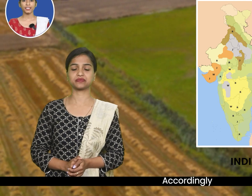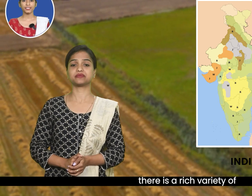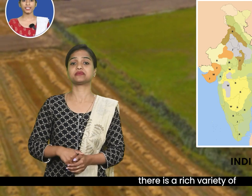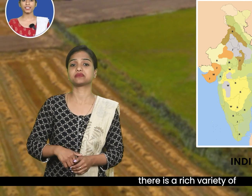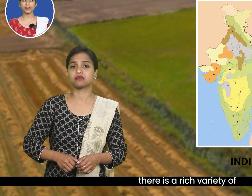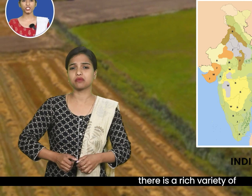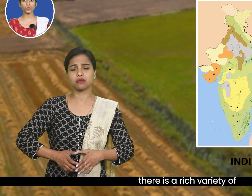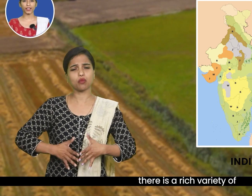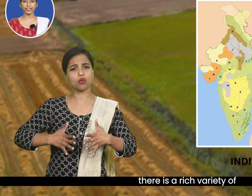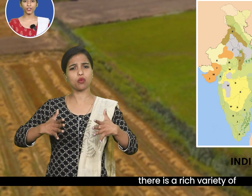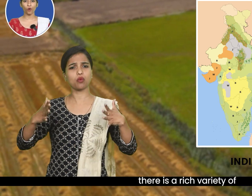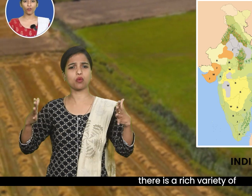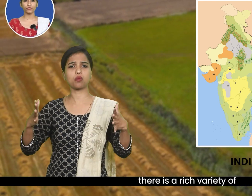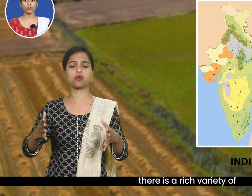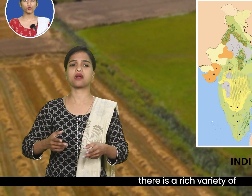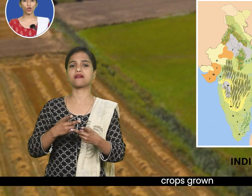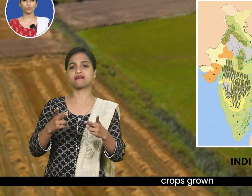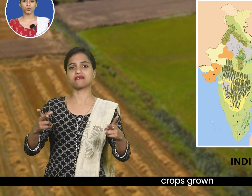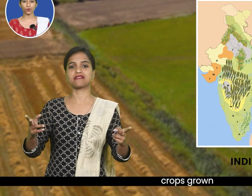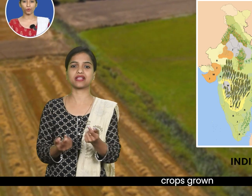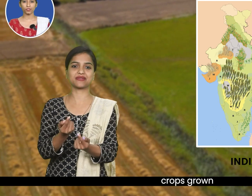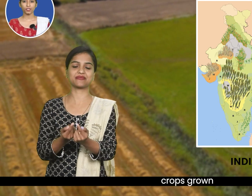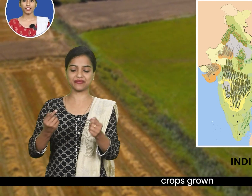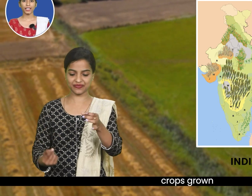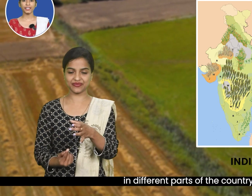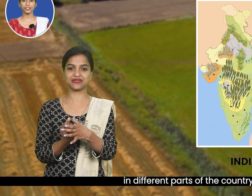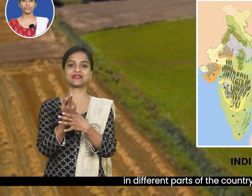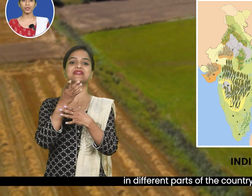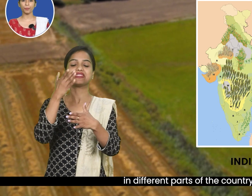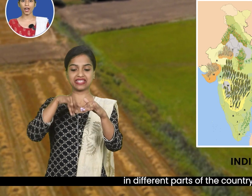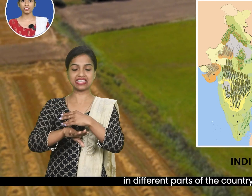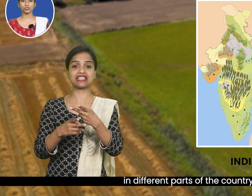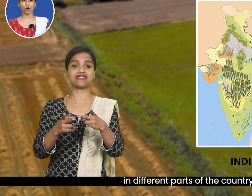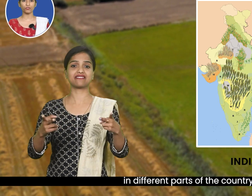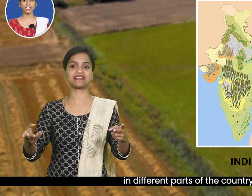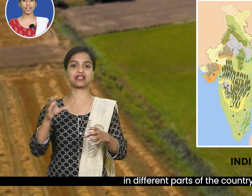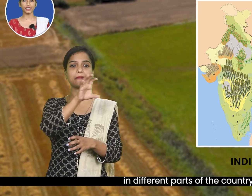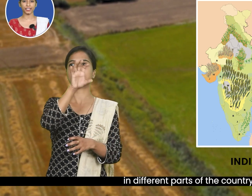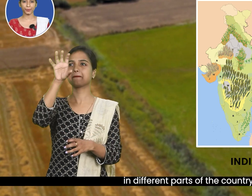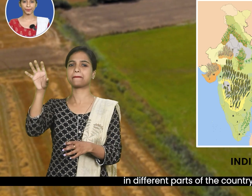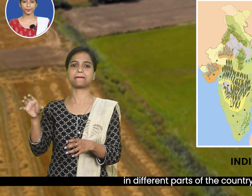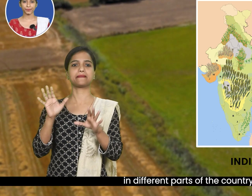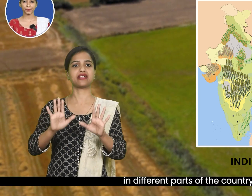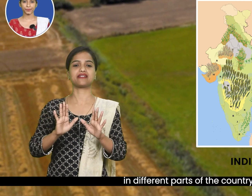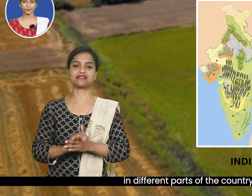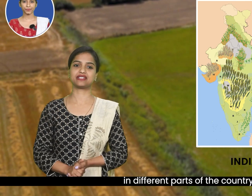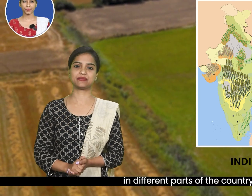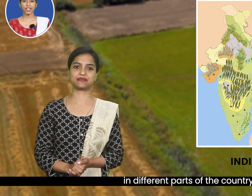Accordingly, there is a rich variety of crops grown in different parts of the country.